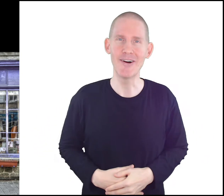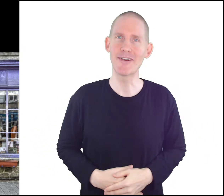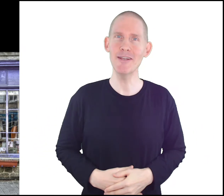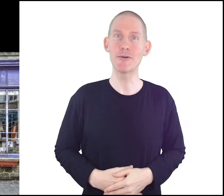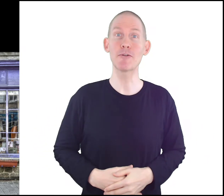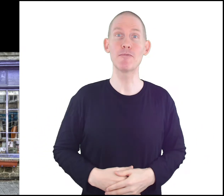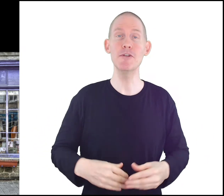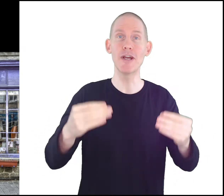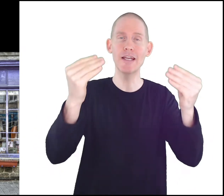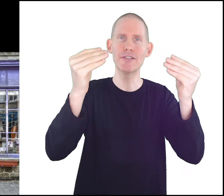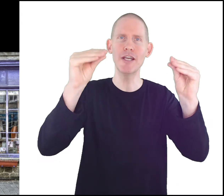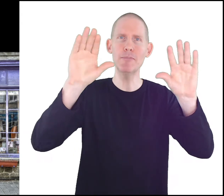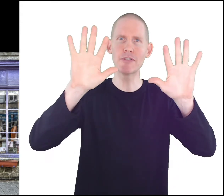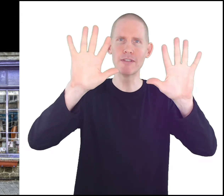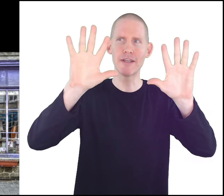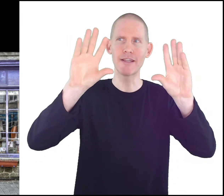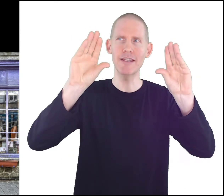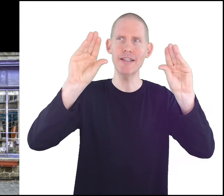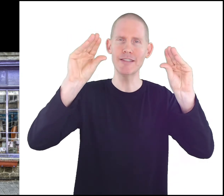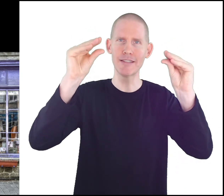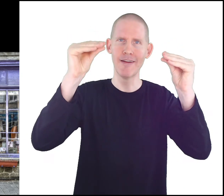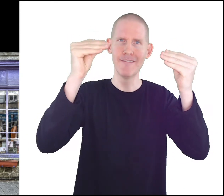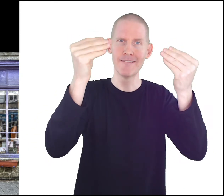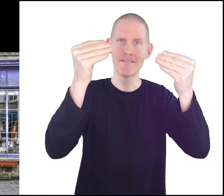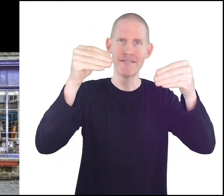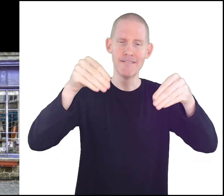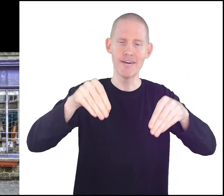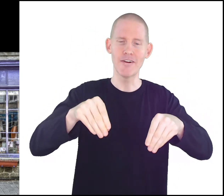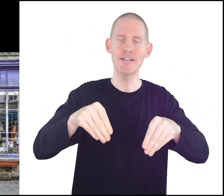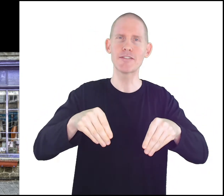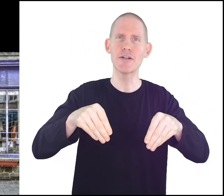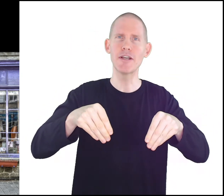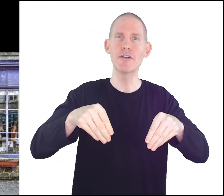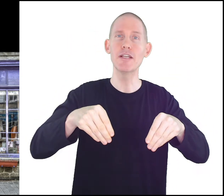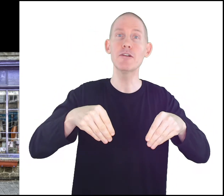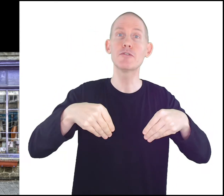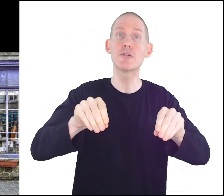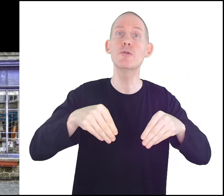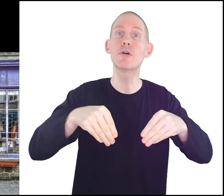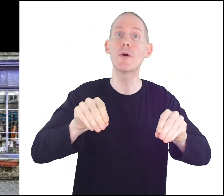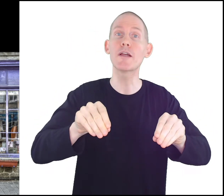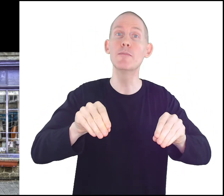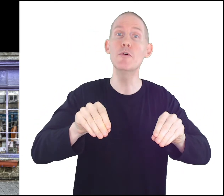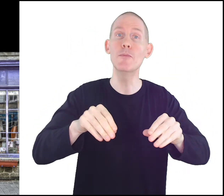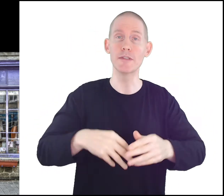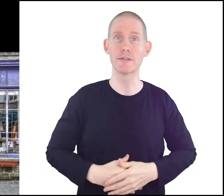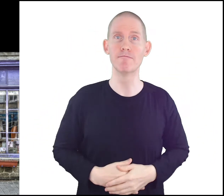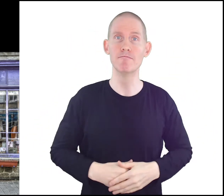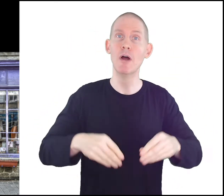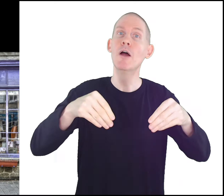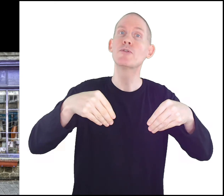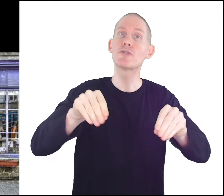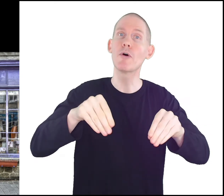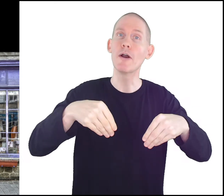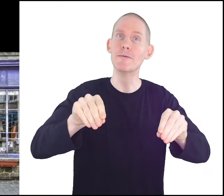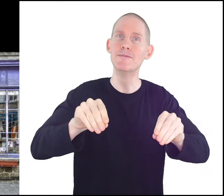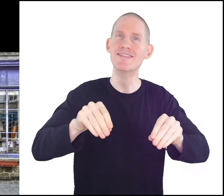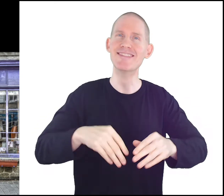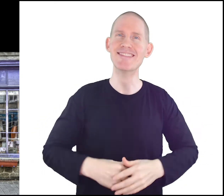Okay, quick review. Hand shapes like this. All right, start down here. 2 quick movements. Store.